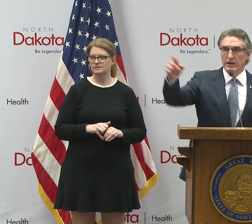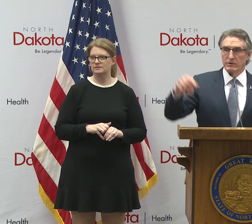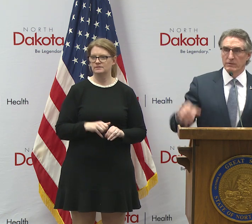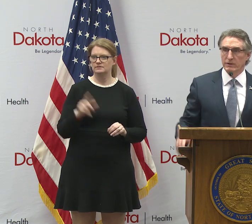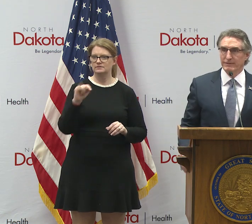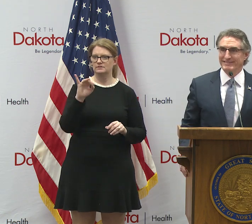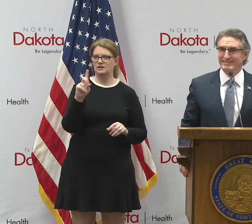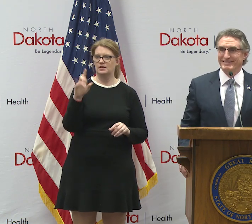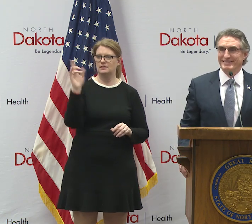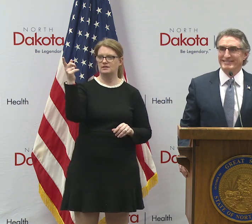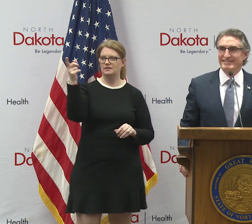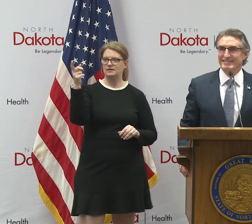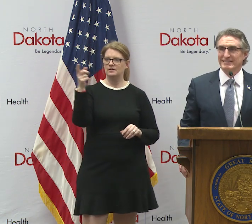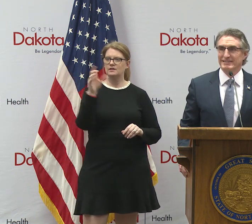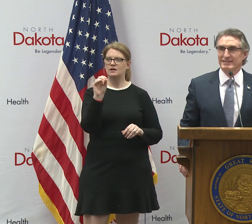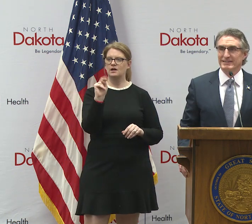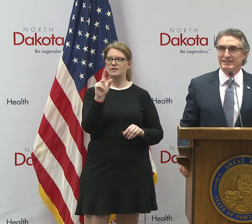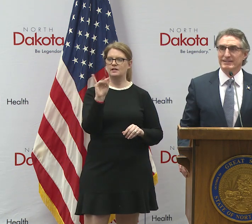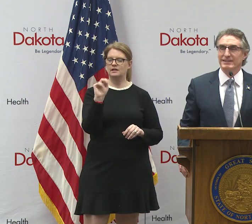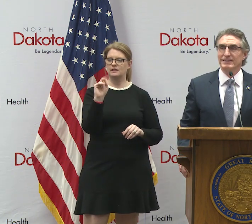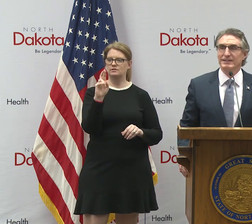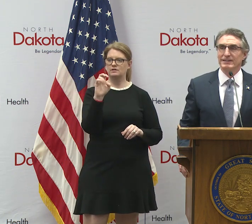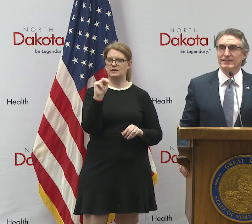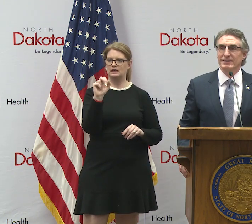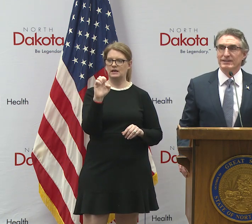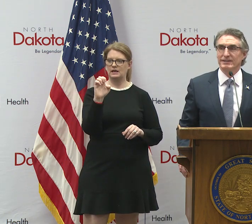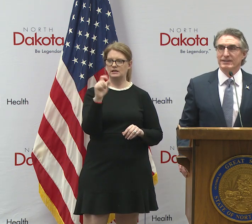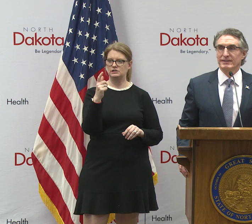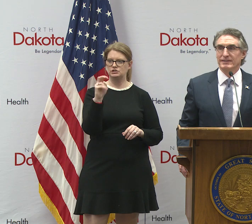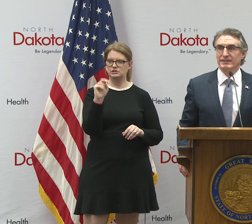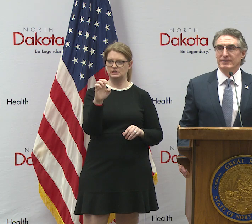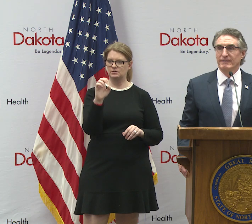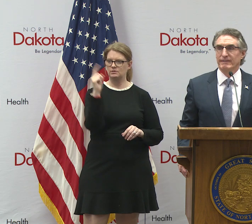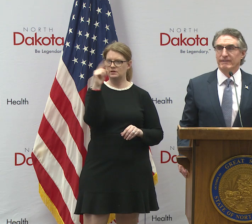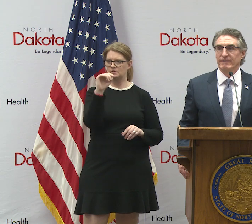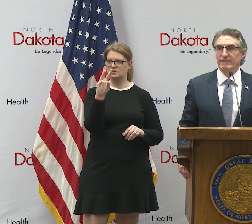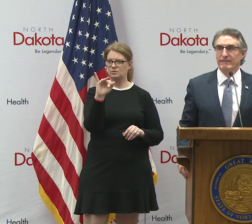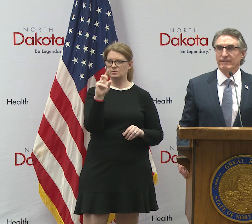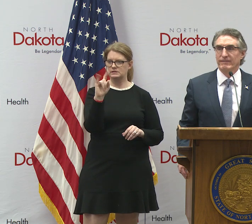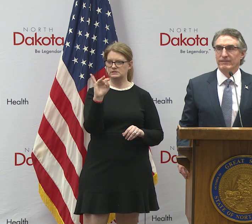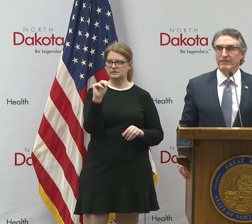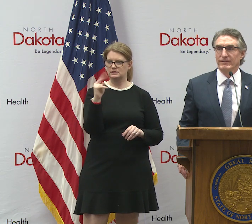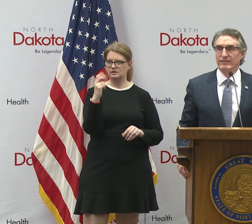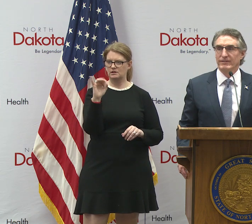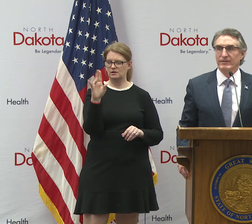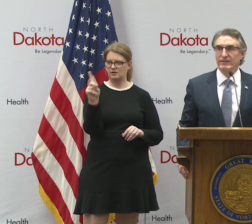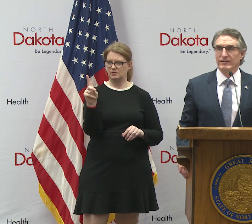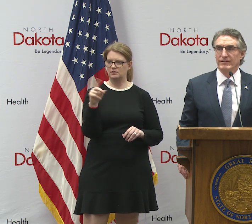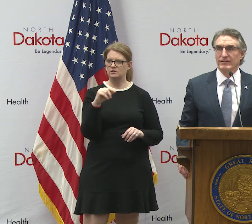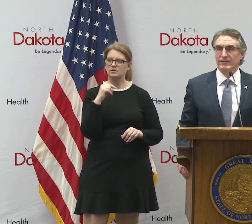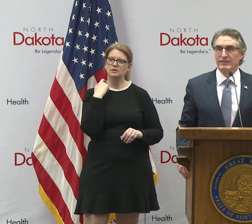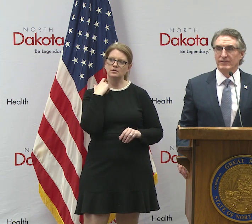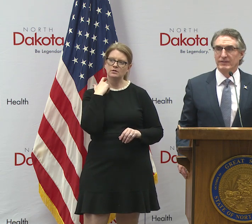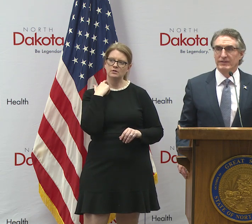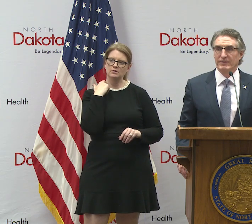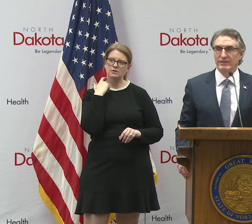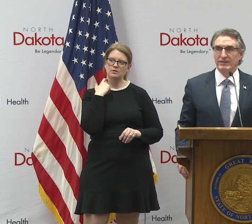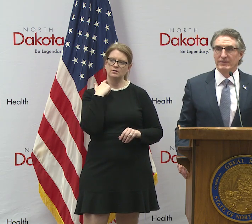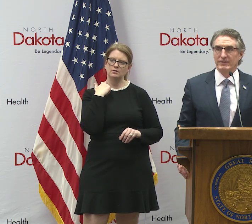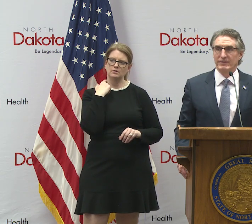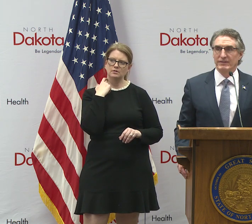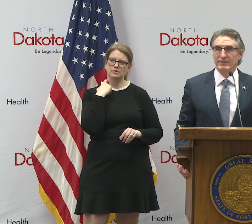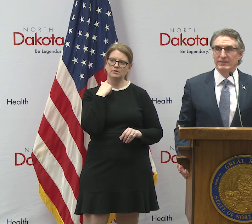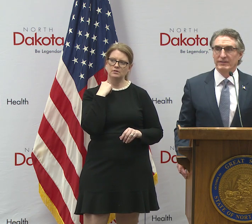Todd, or behind you? Renee Jean with the Williston Herald. She's wondering how many patients can the state handle all at once at its current